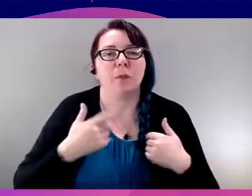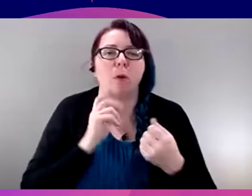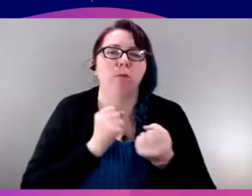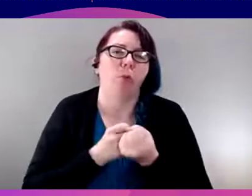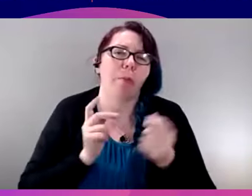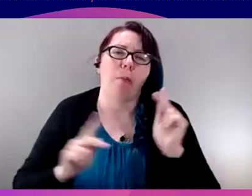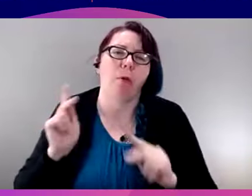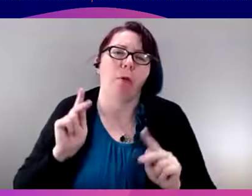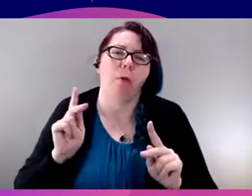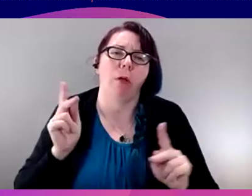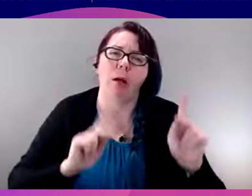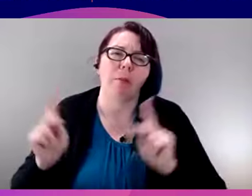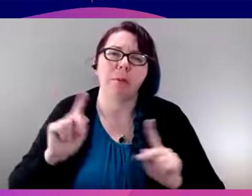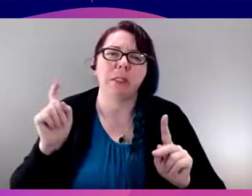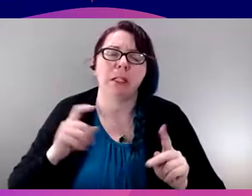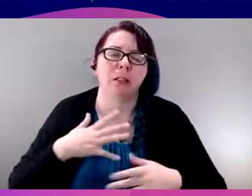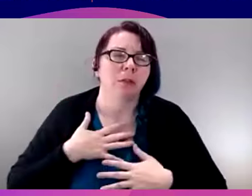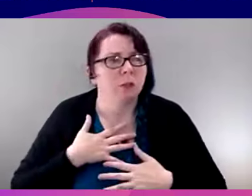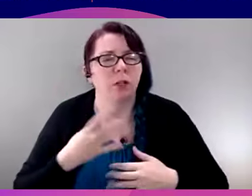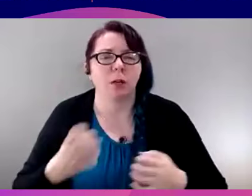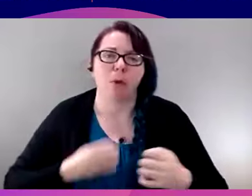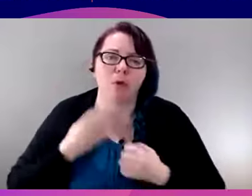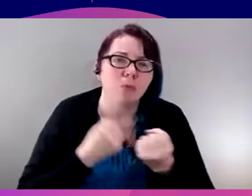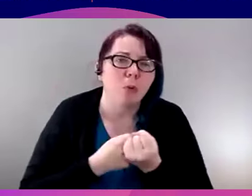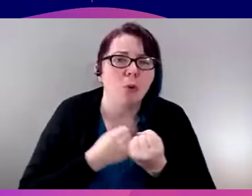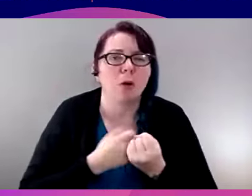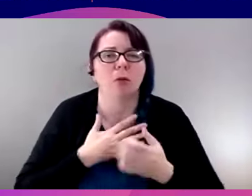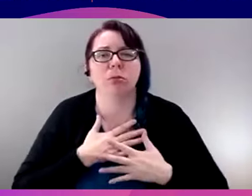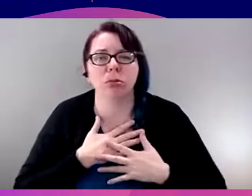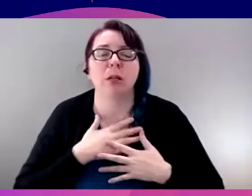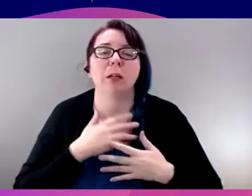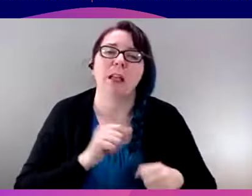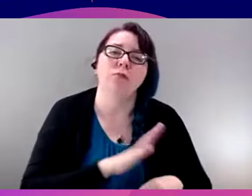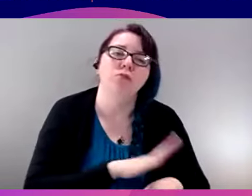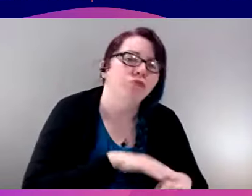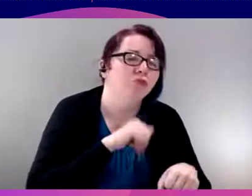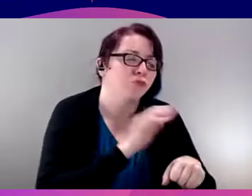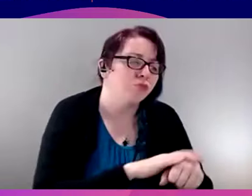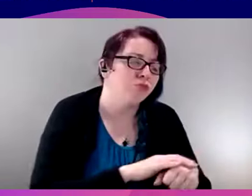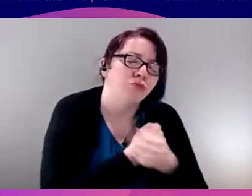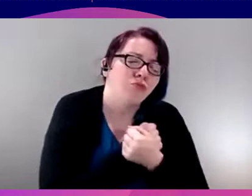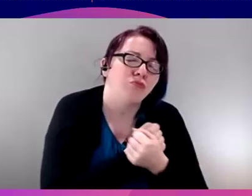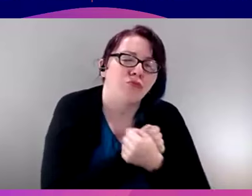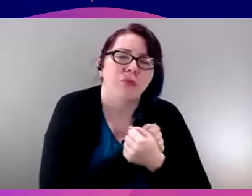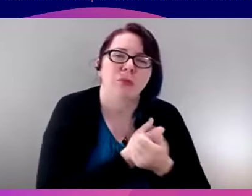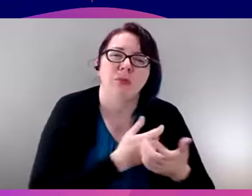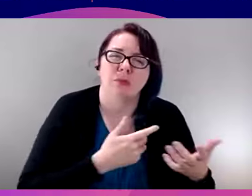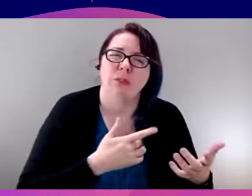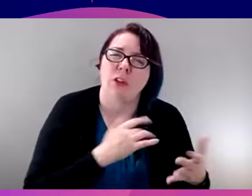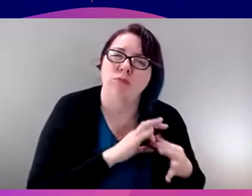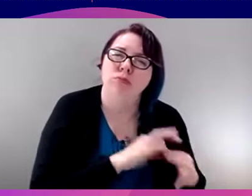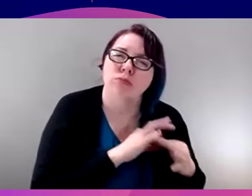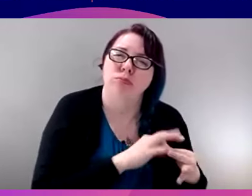general. Um, Emotional support, they serve as a confidant, but we really see that role